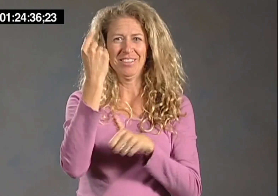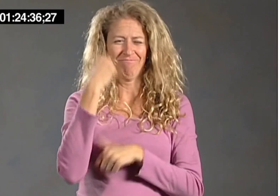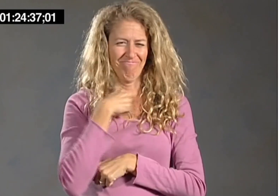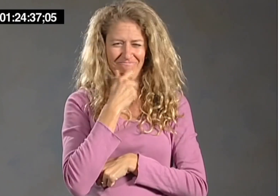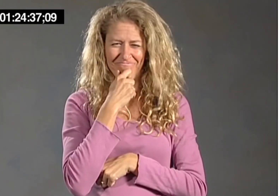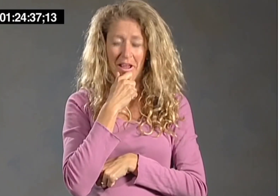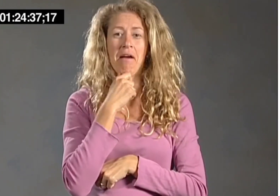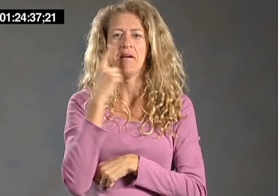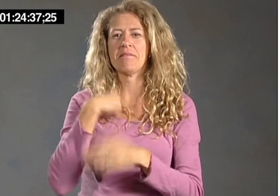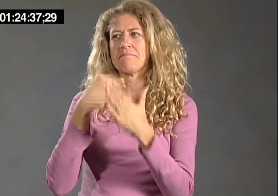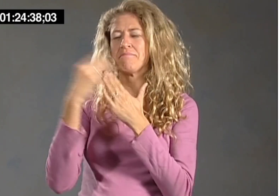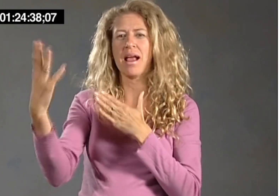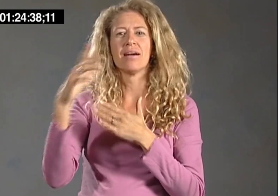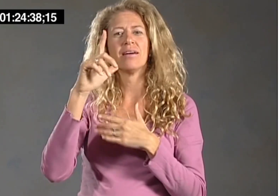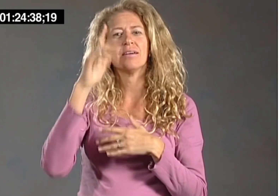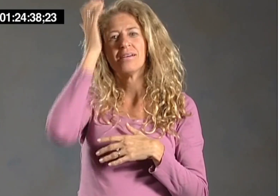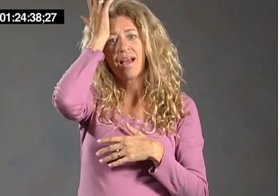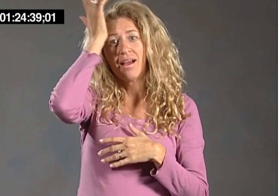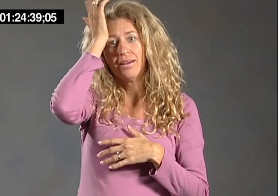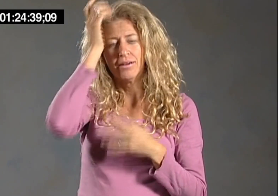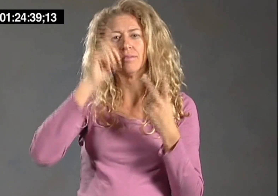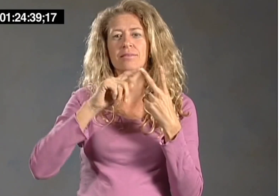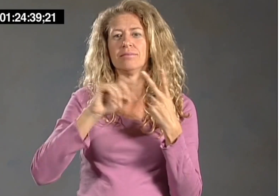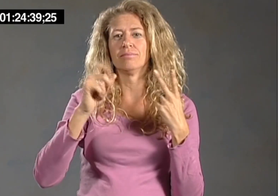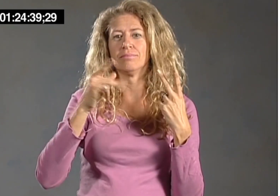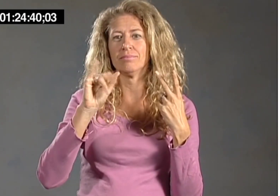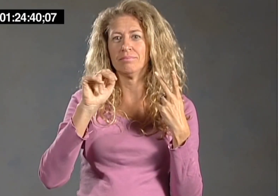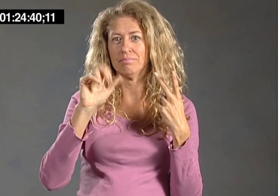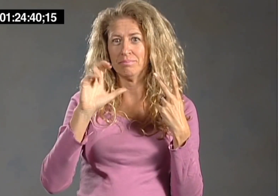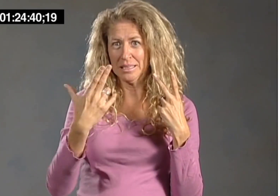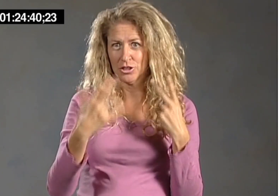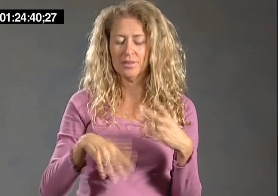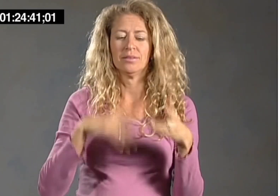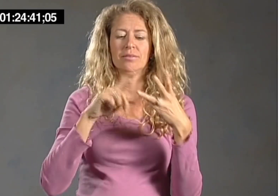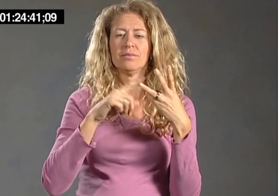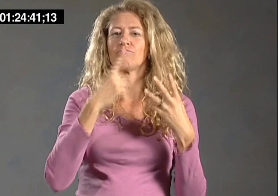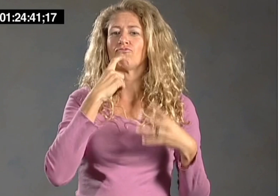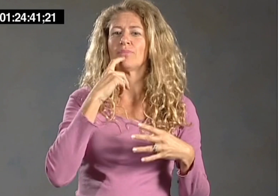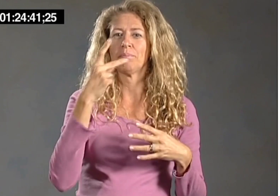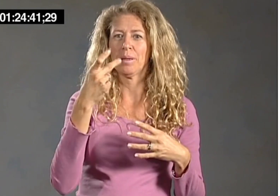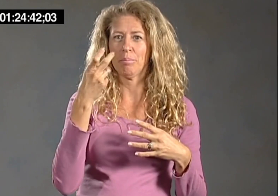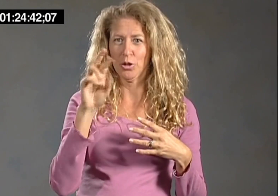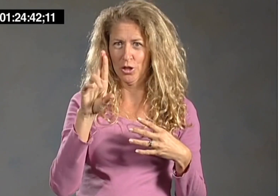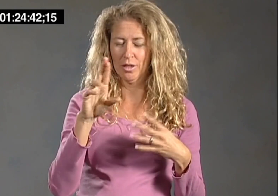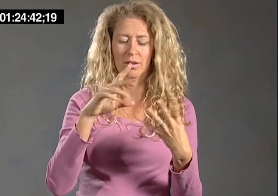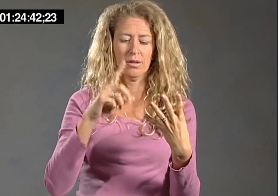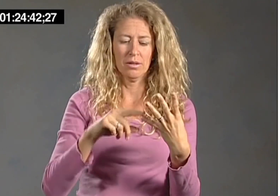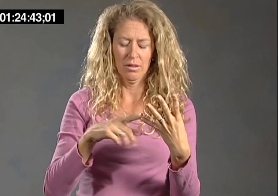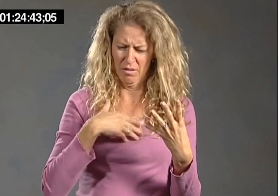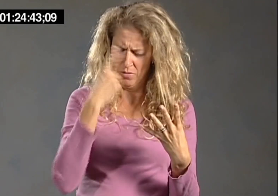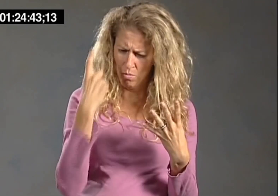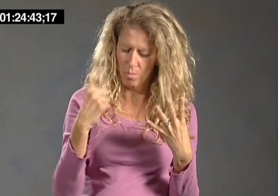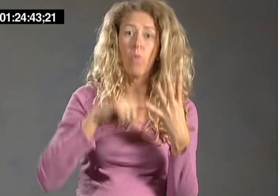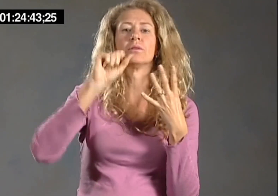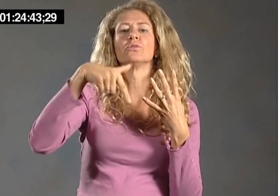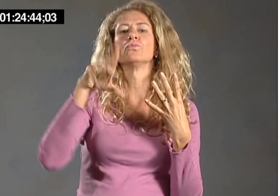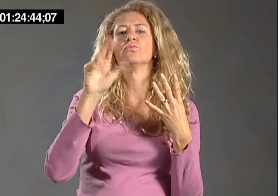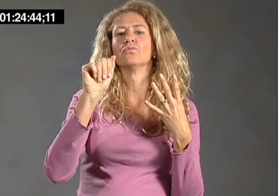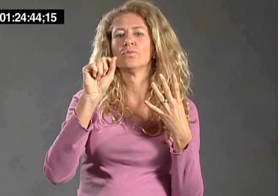to level it. Afterwards, the seeds are planted, which I easily understood. There are